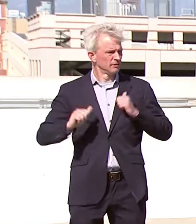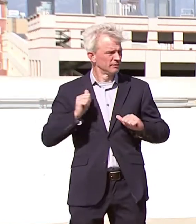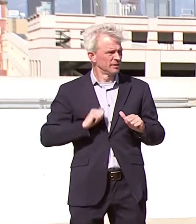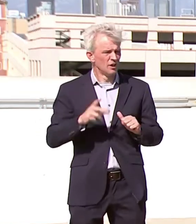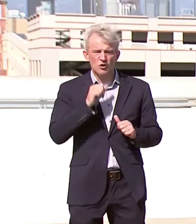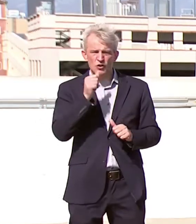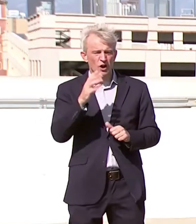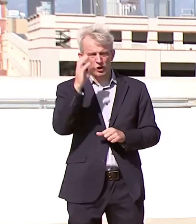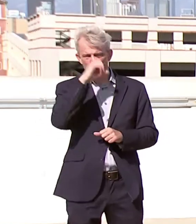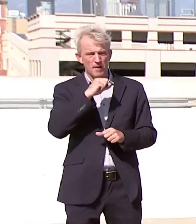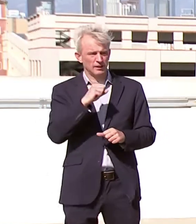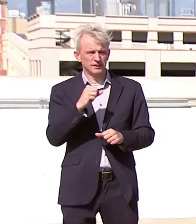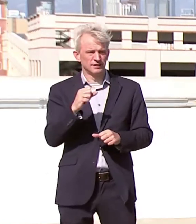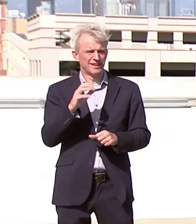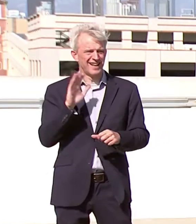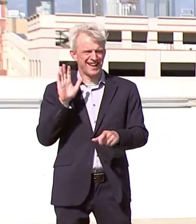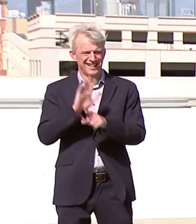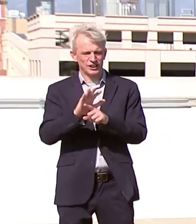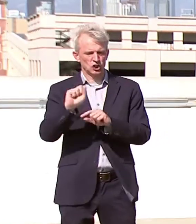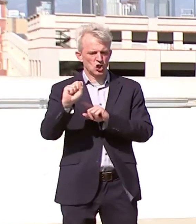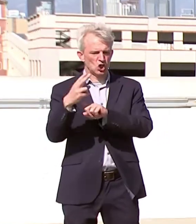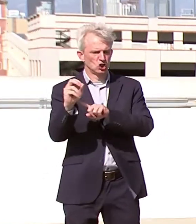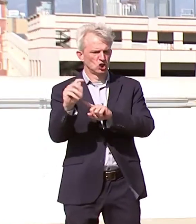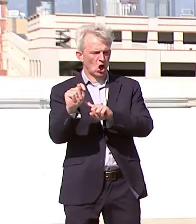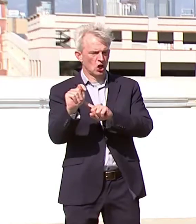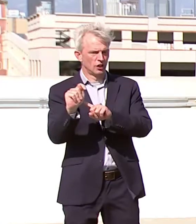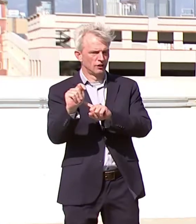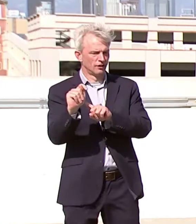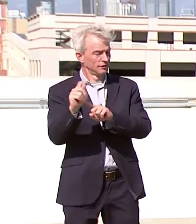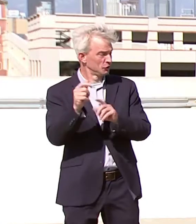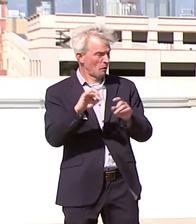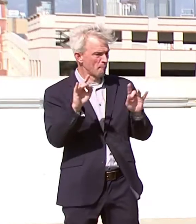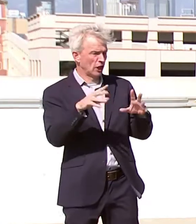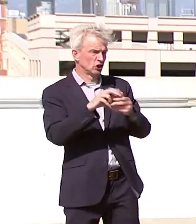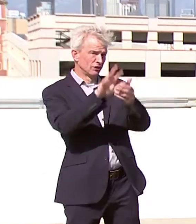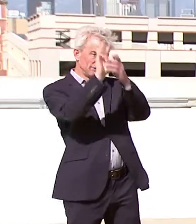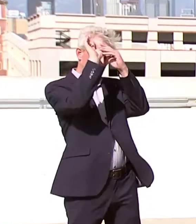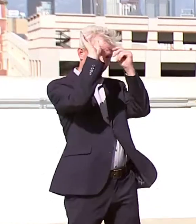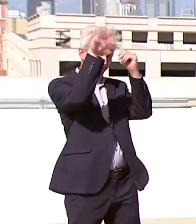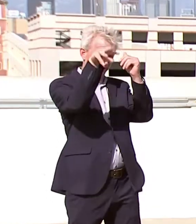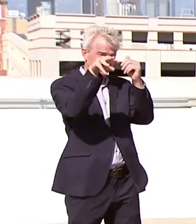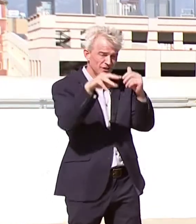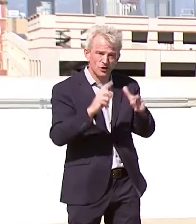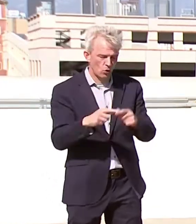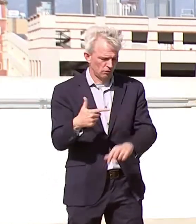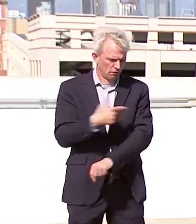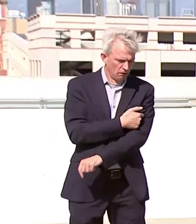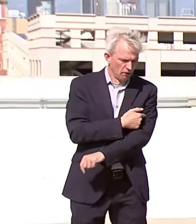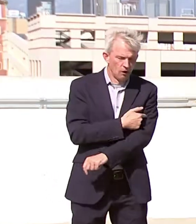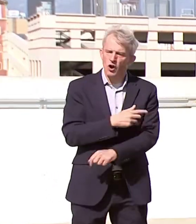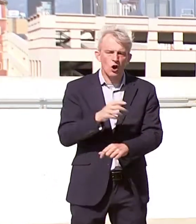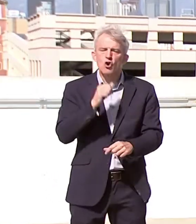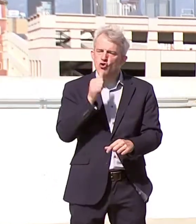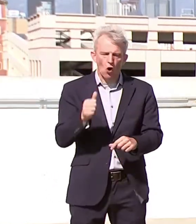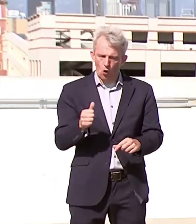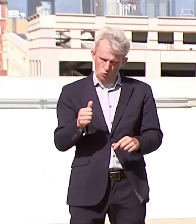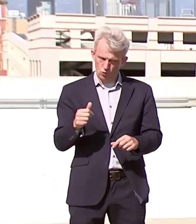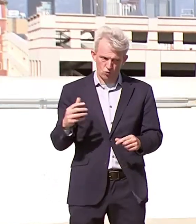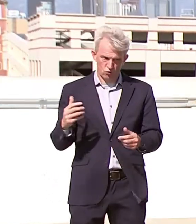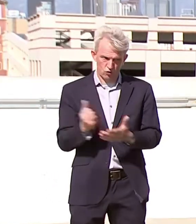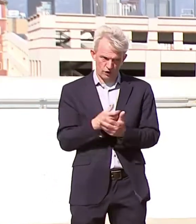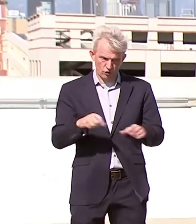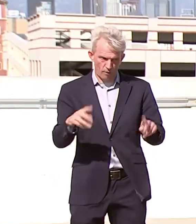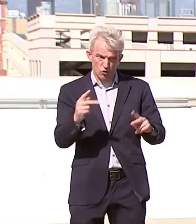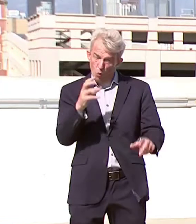We all know Magic never missed a shot. And so no one is gonna miss their opportunity to take the shot